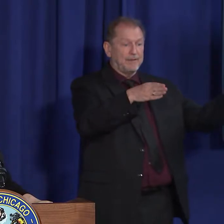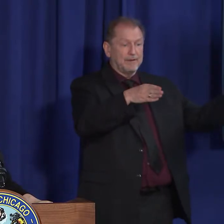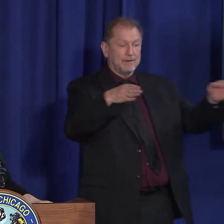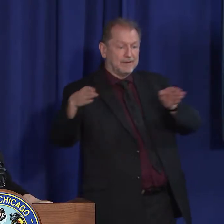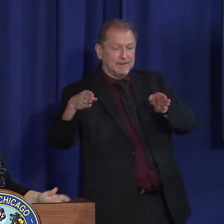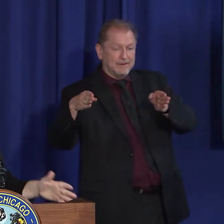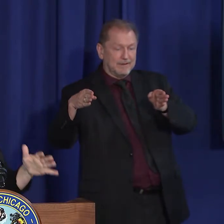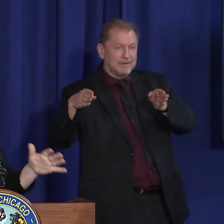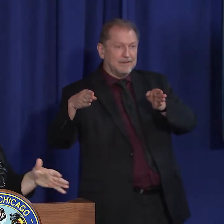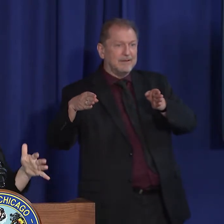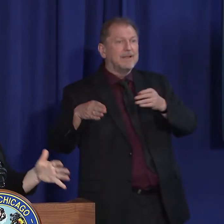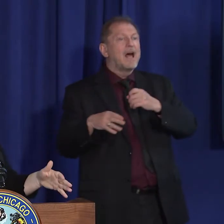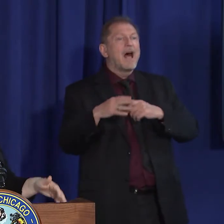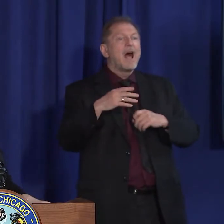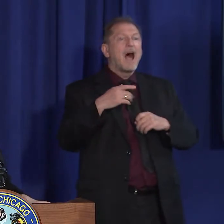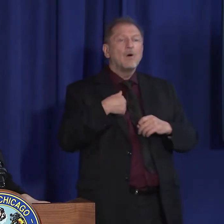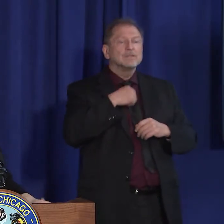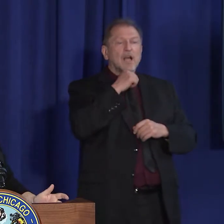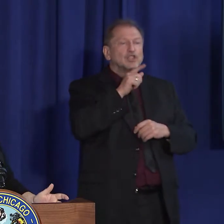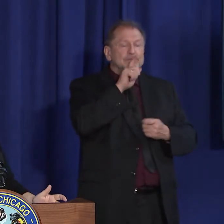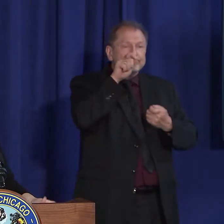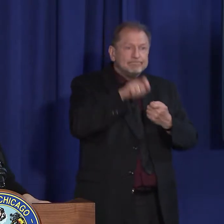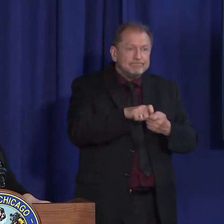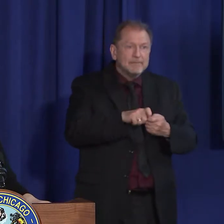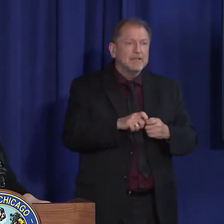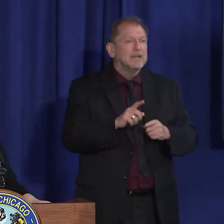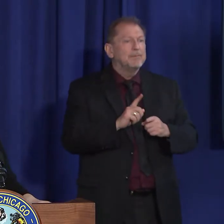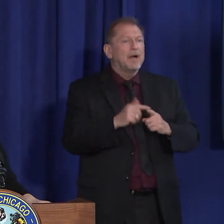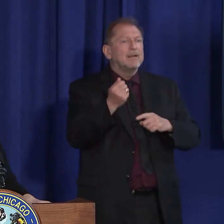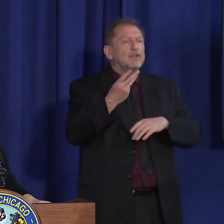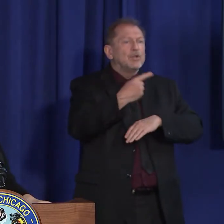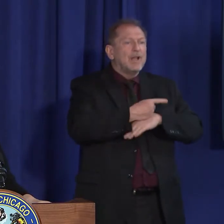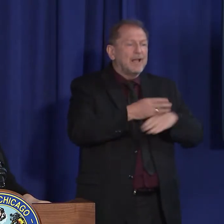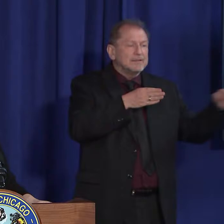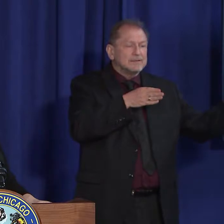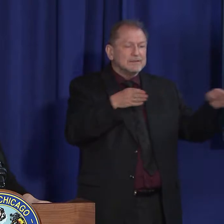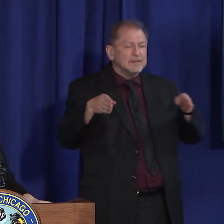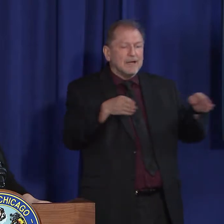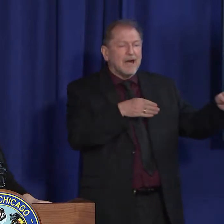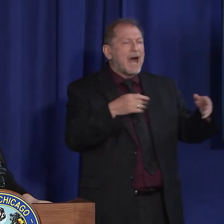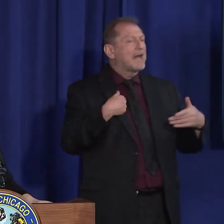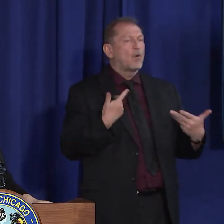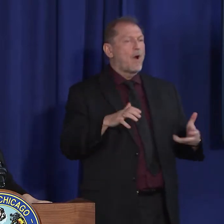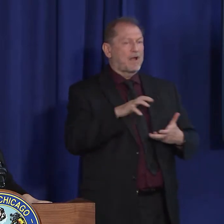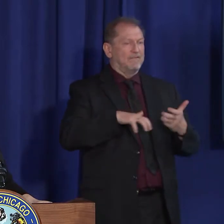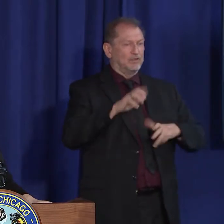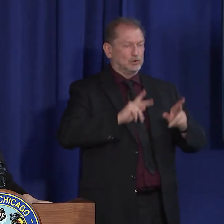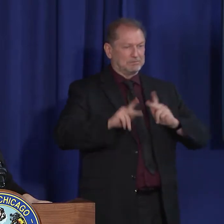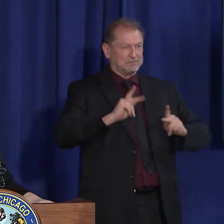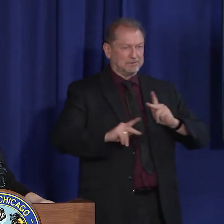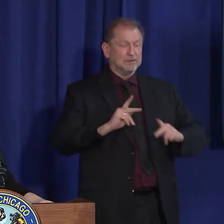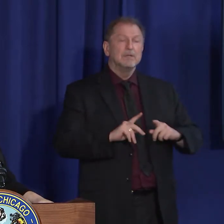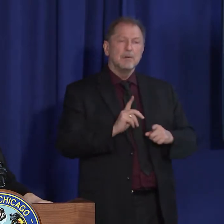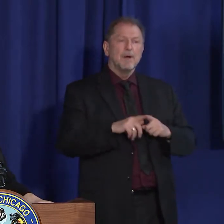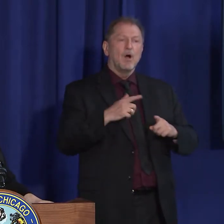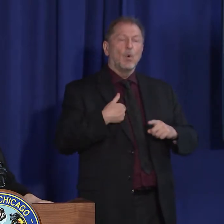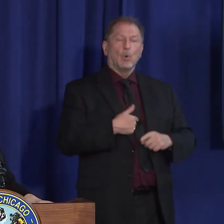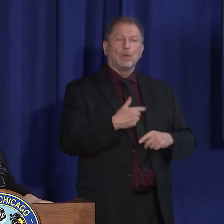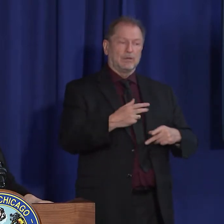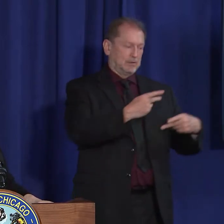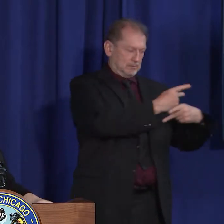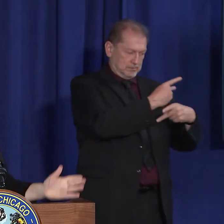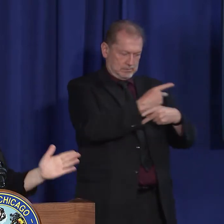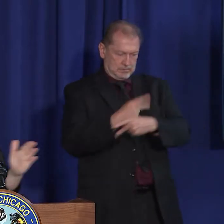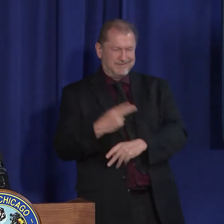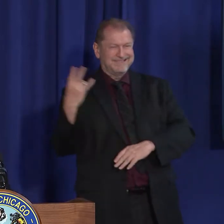If, I wasn't sure we'd be exactly there. If it was the difference of a few days, I didn't want to confuse folks. But we have been averaging